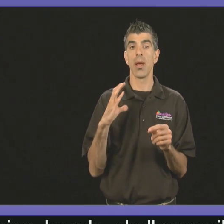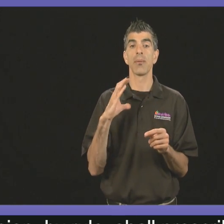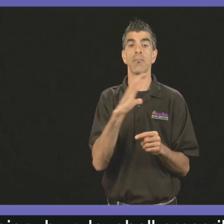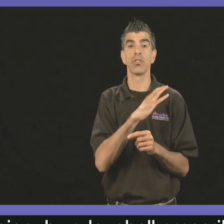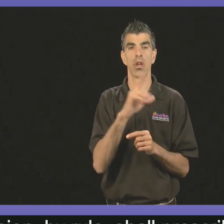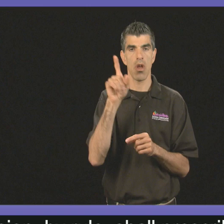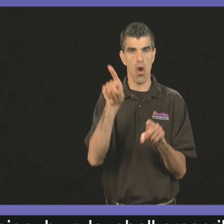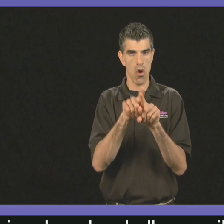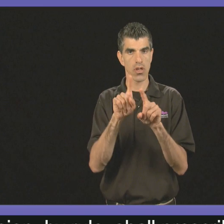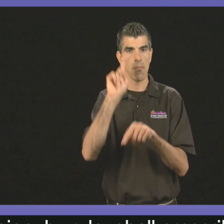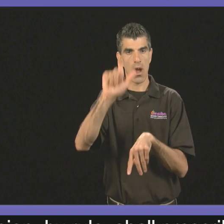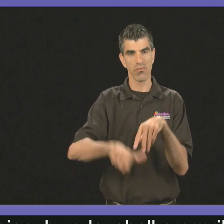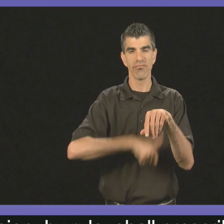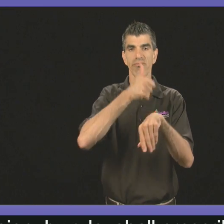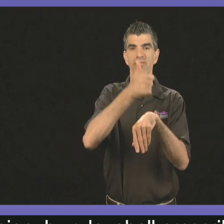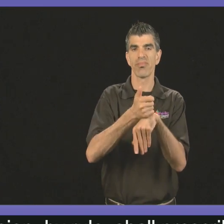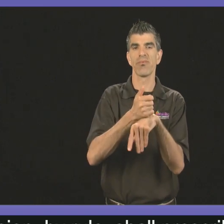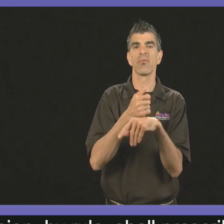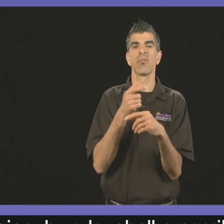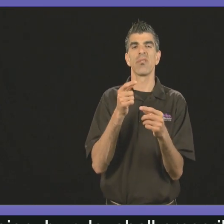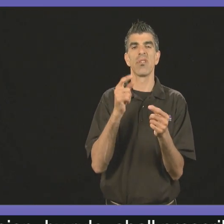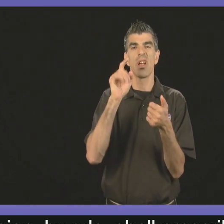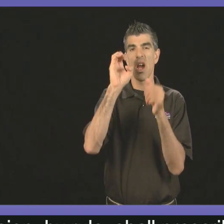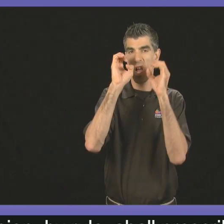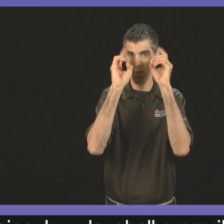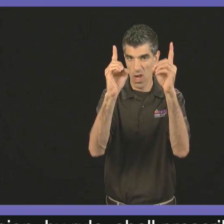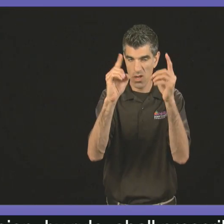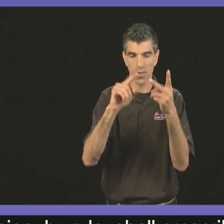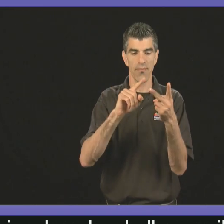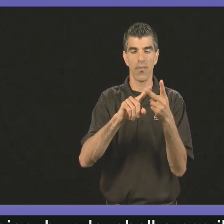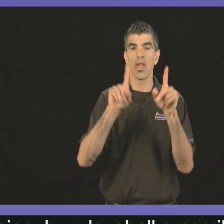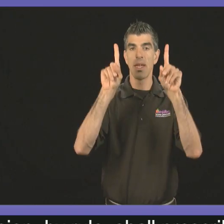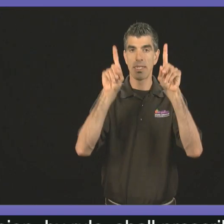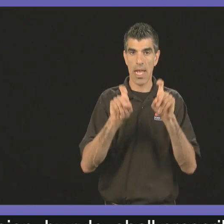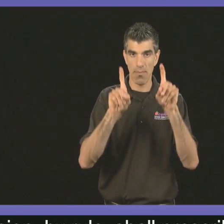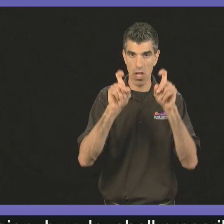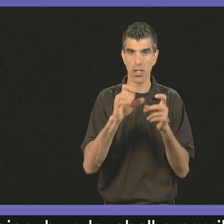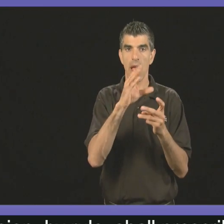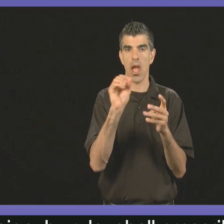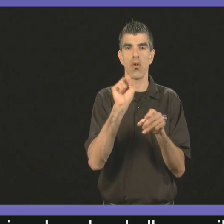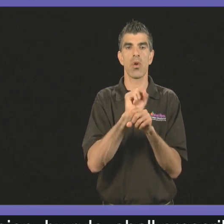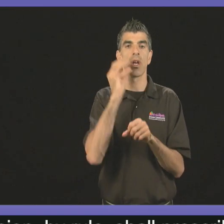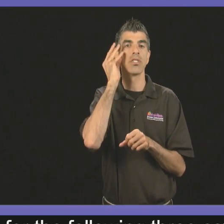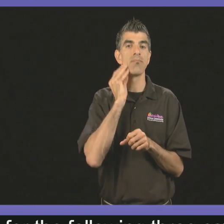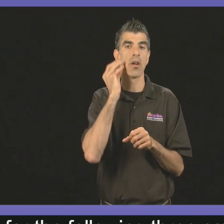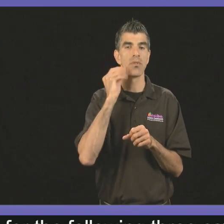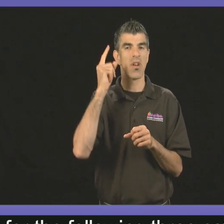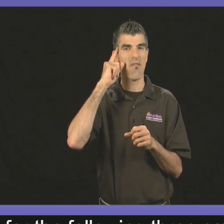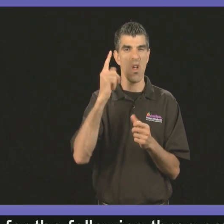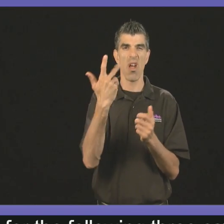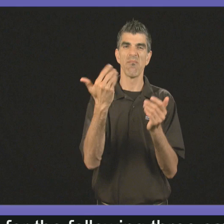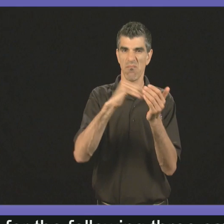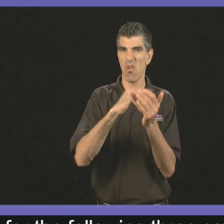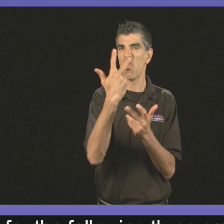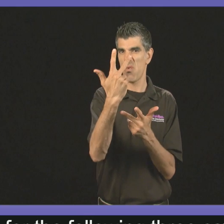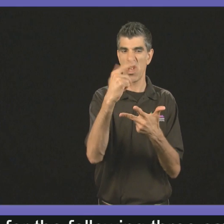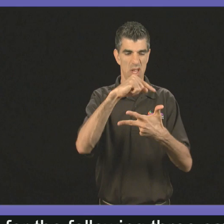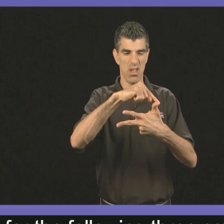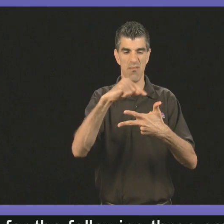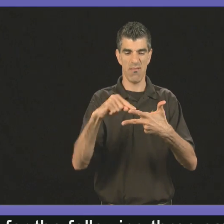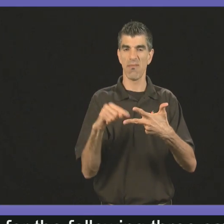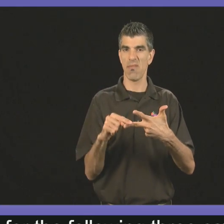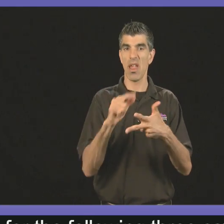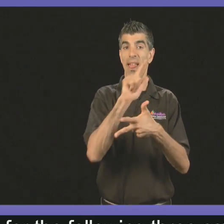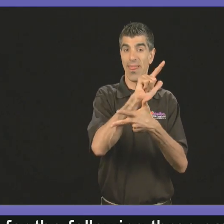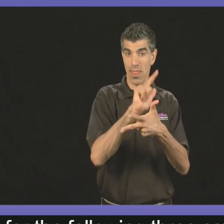The Commission by rule shall prescribe education, examination, and work history requirements for the following